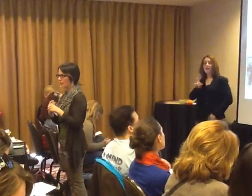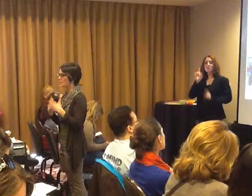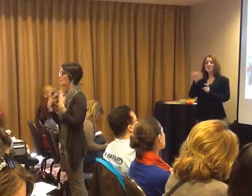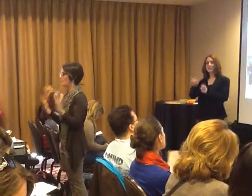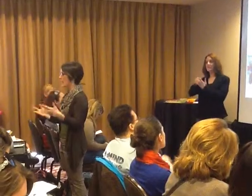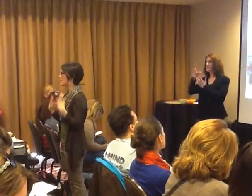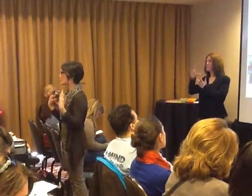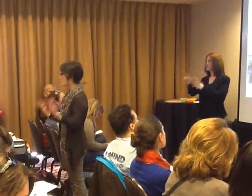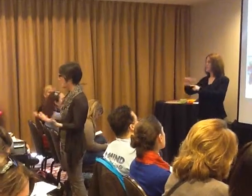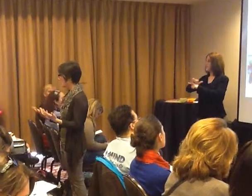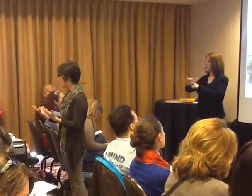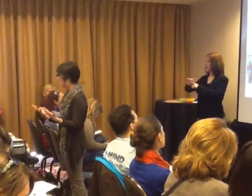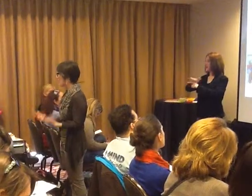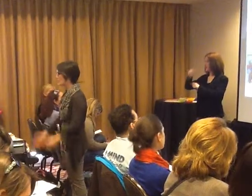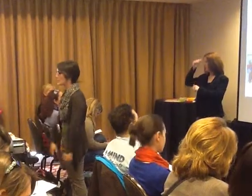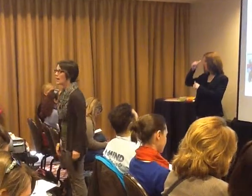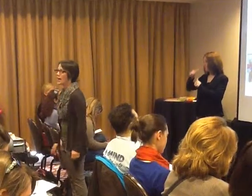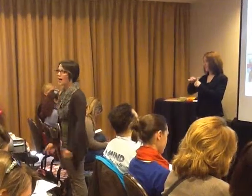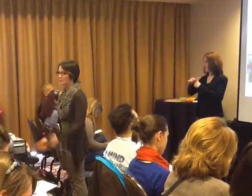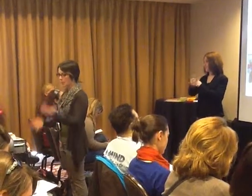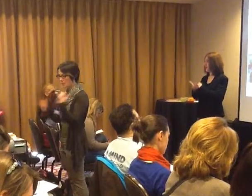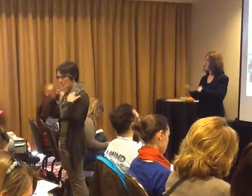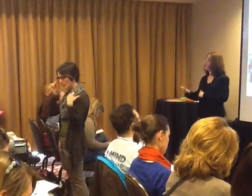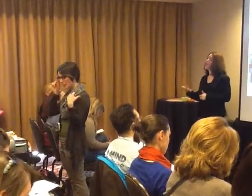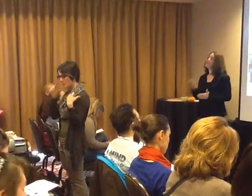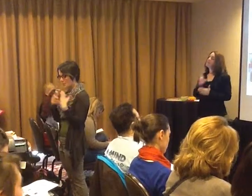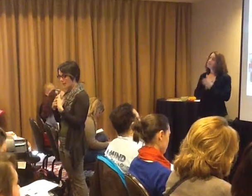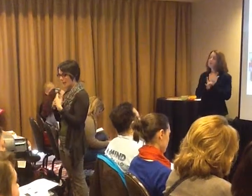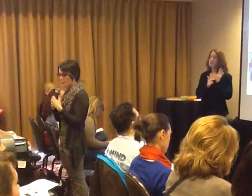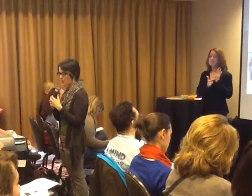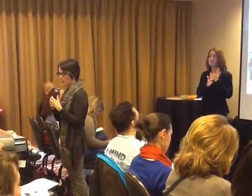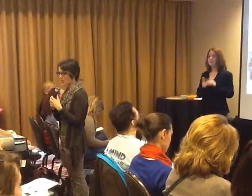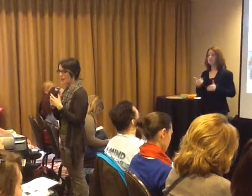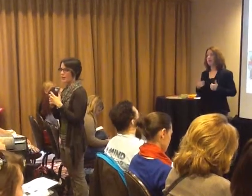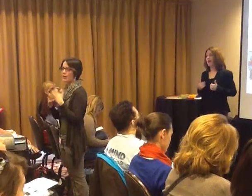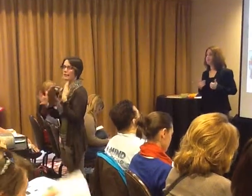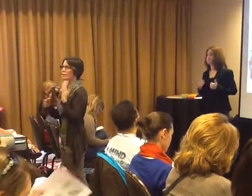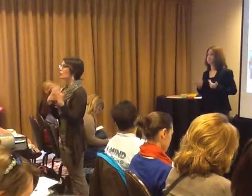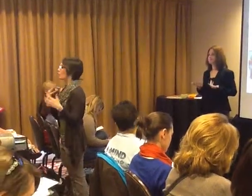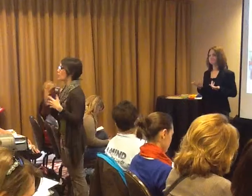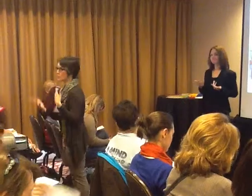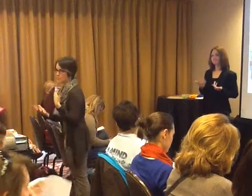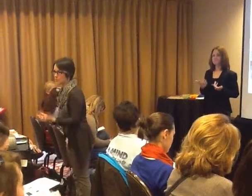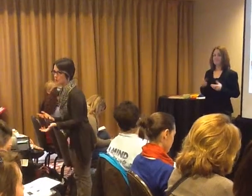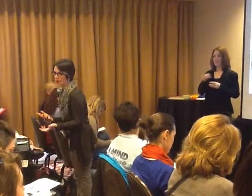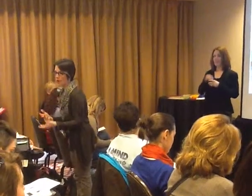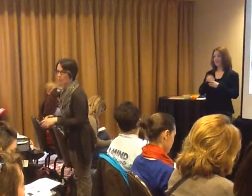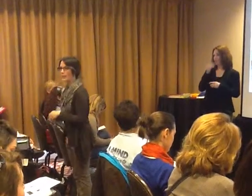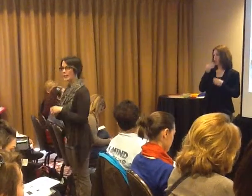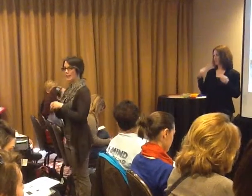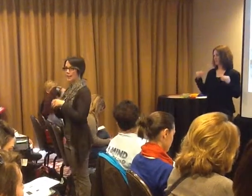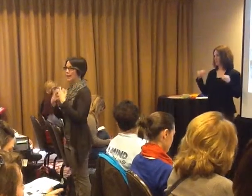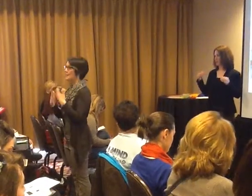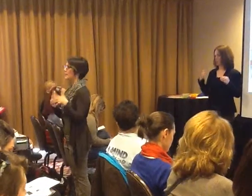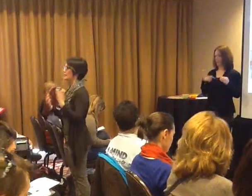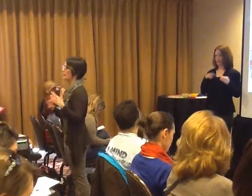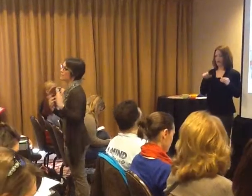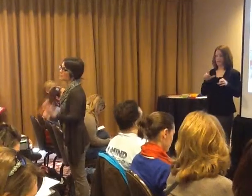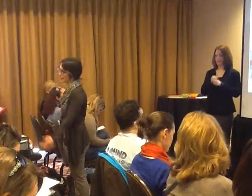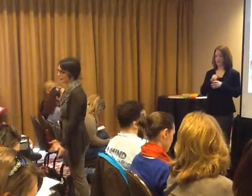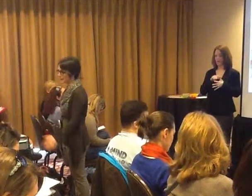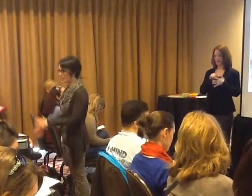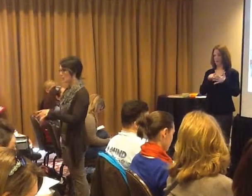opportunities to practice remembering things. Some of the examples they had was like in the grocery store. We need to get